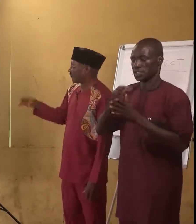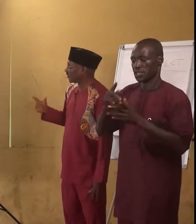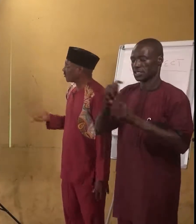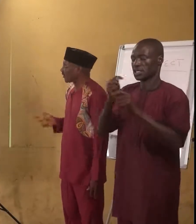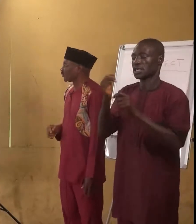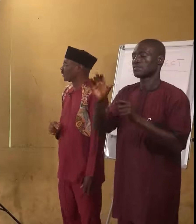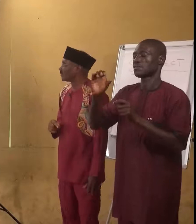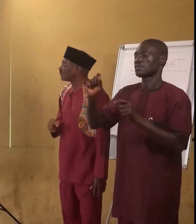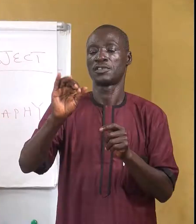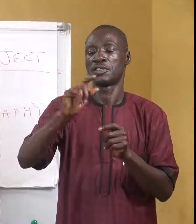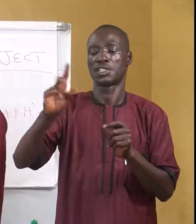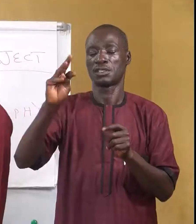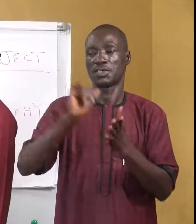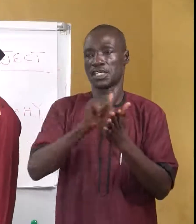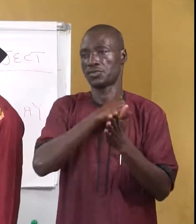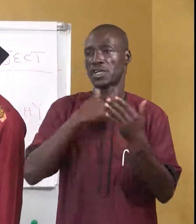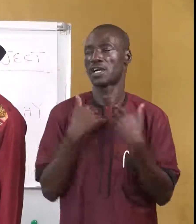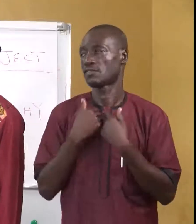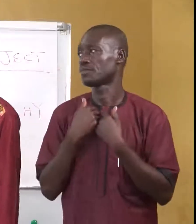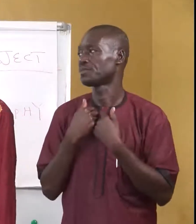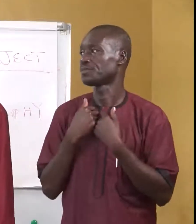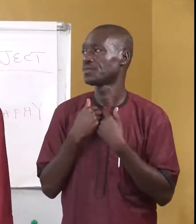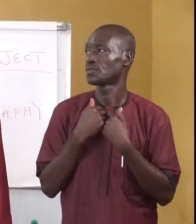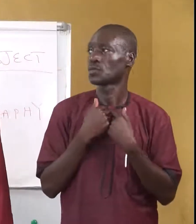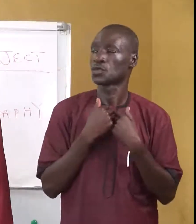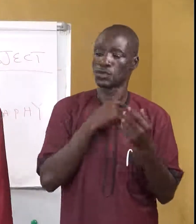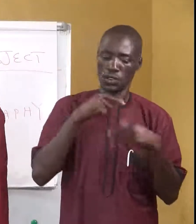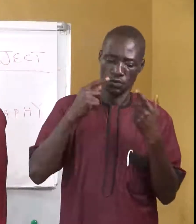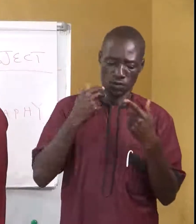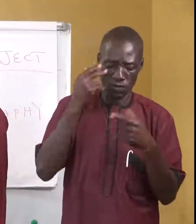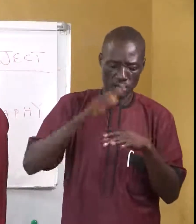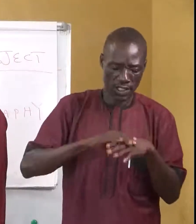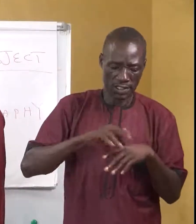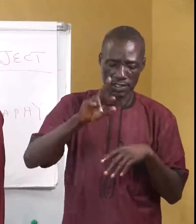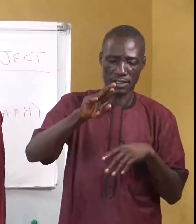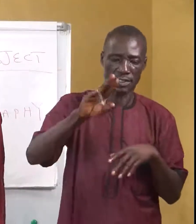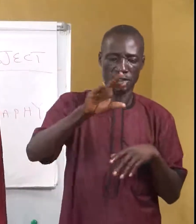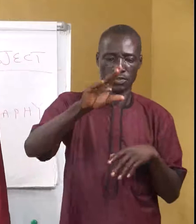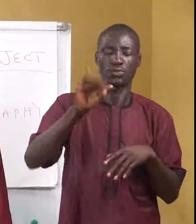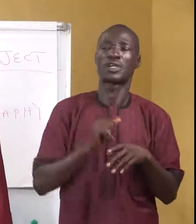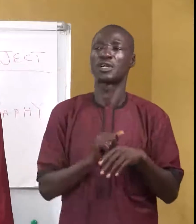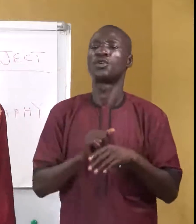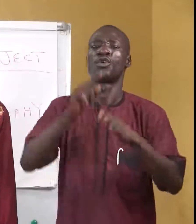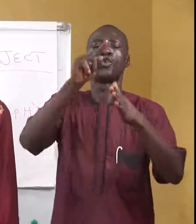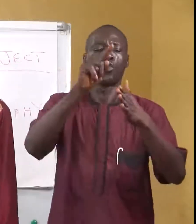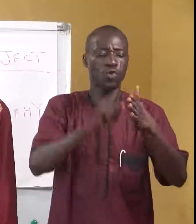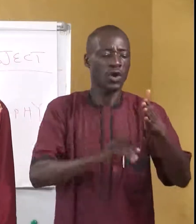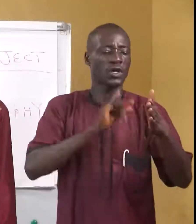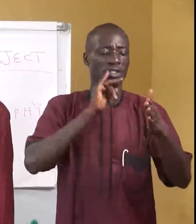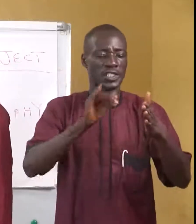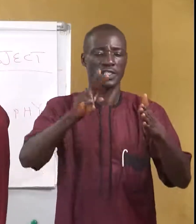we have in each settlement. Let's briefly define what is this